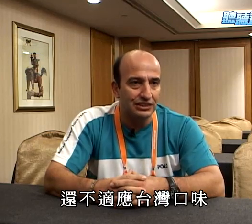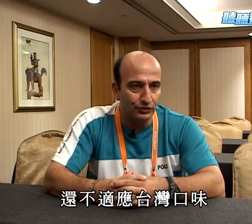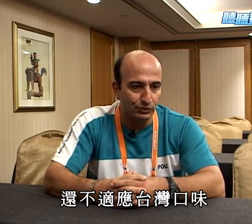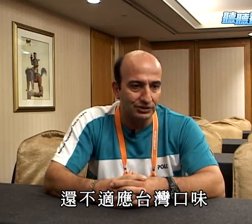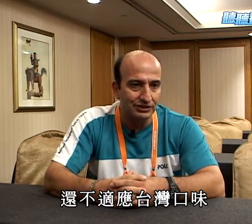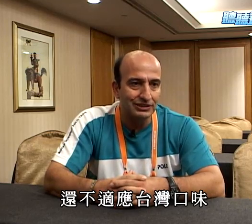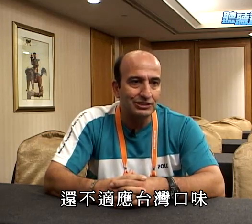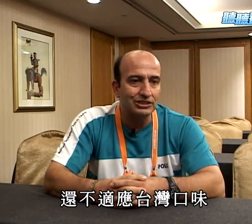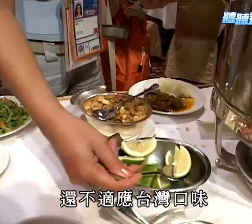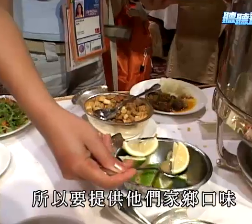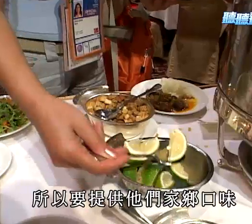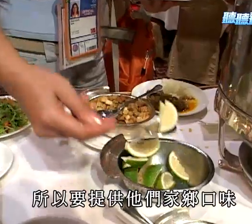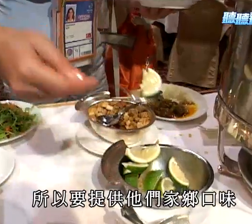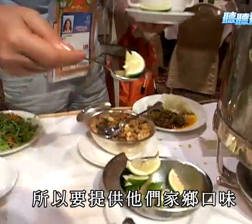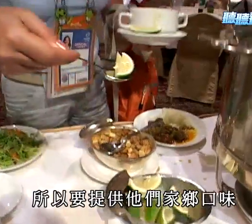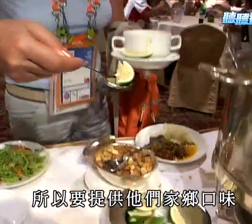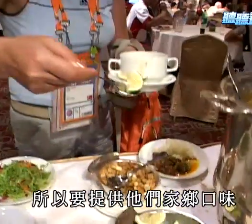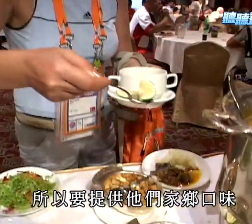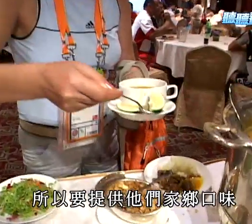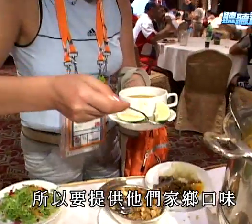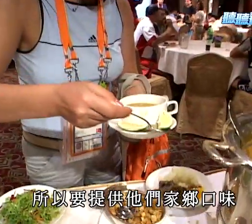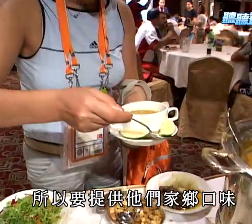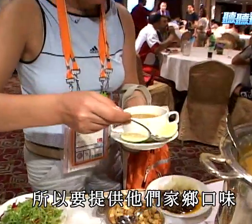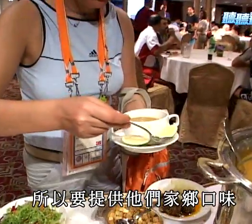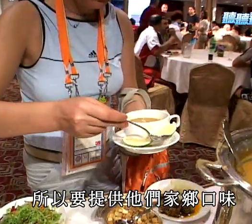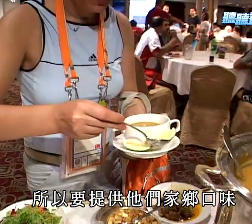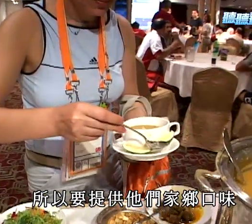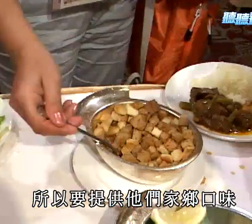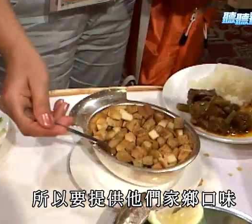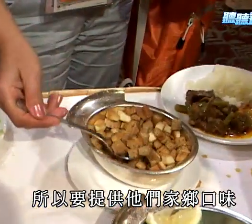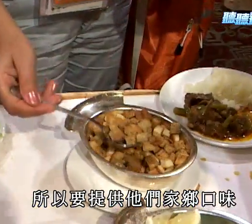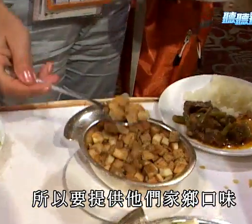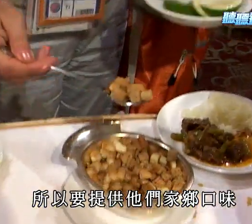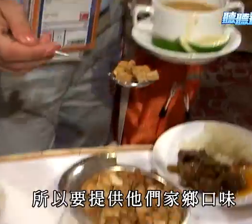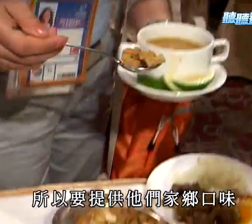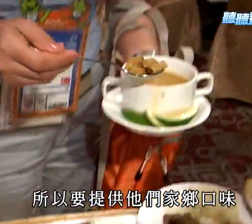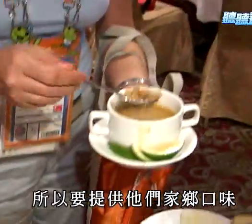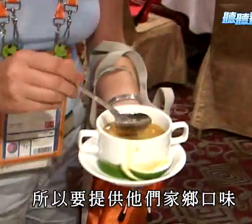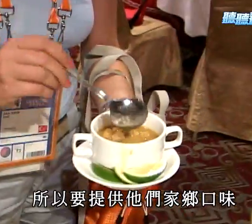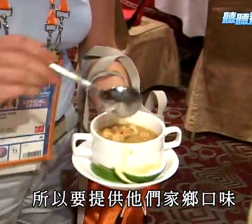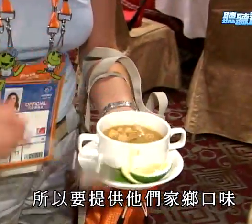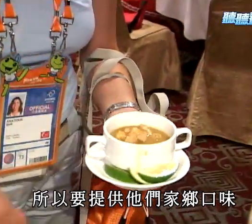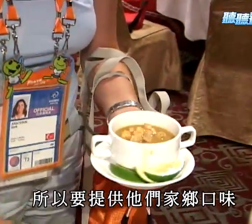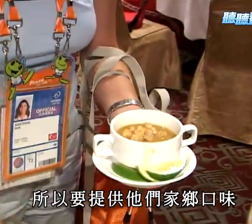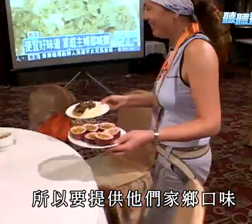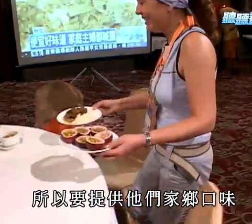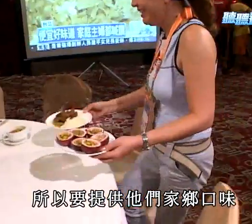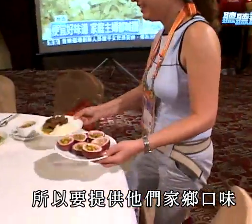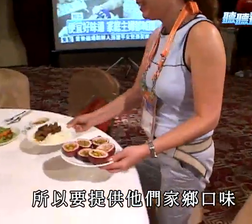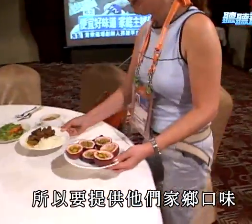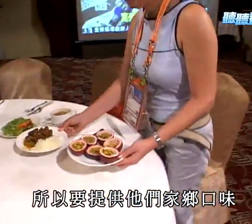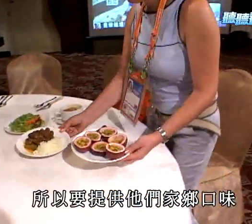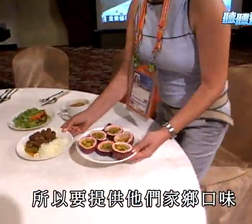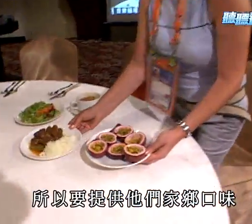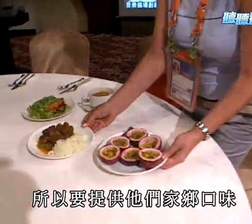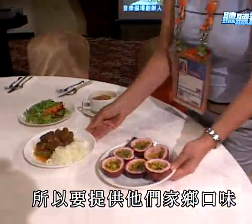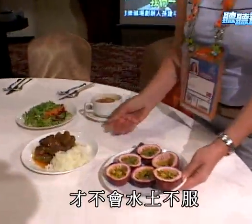food. So it really need to be get used to it, the taste.So that's why we are